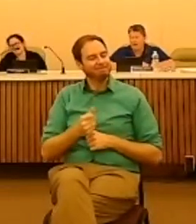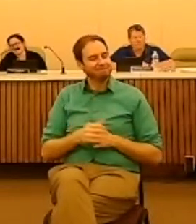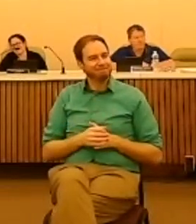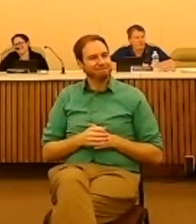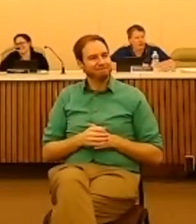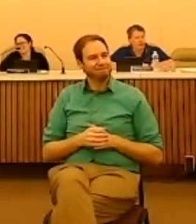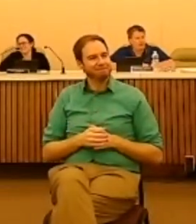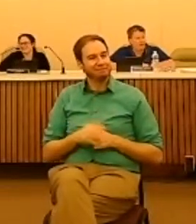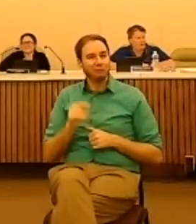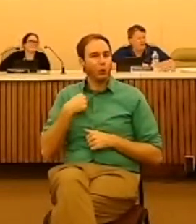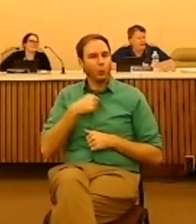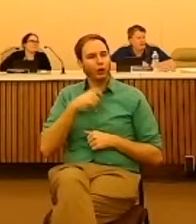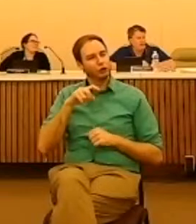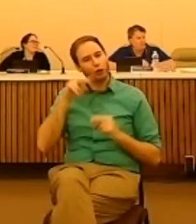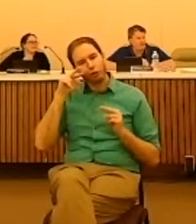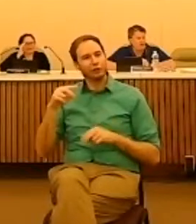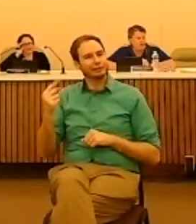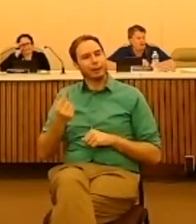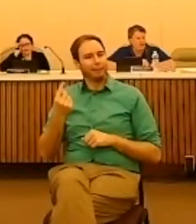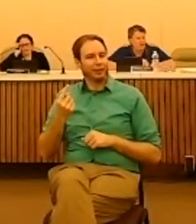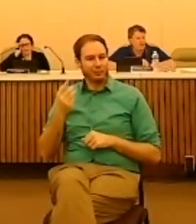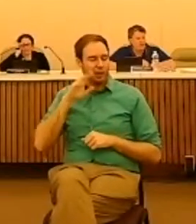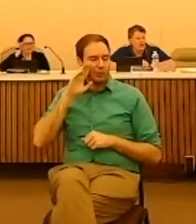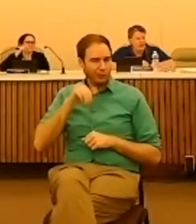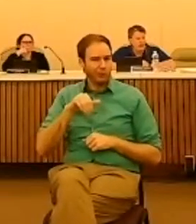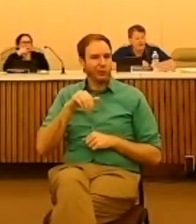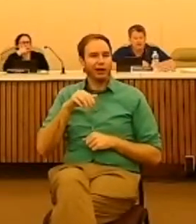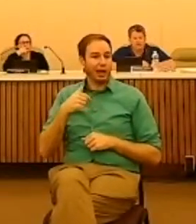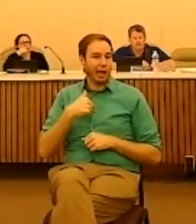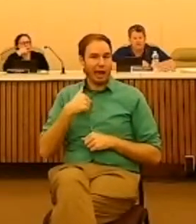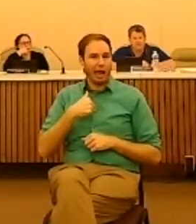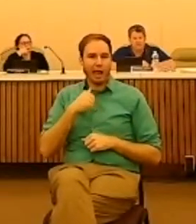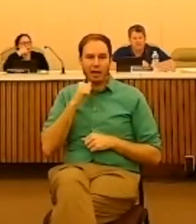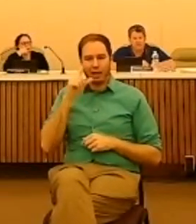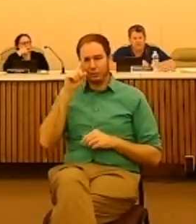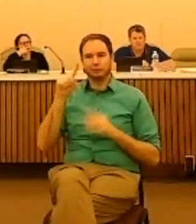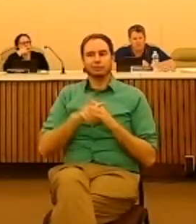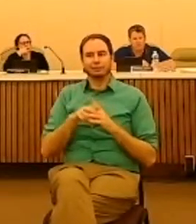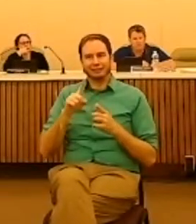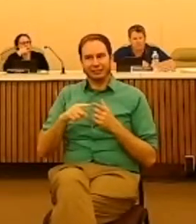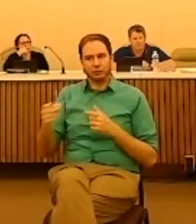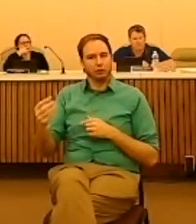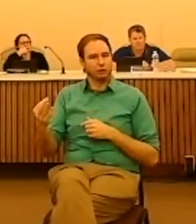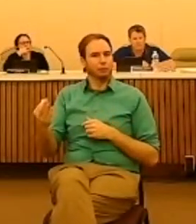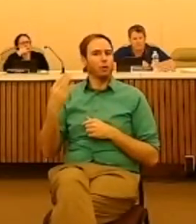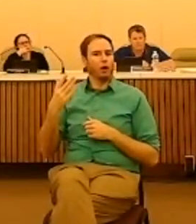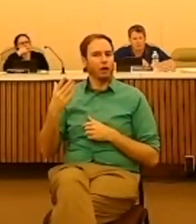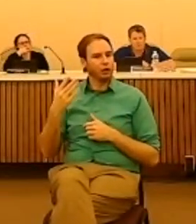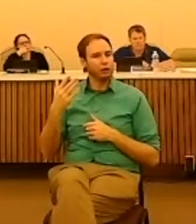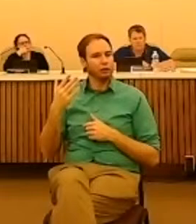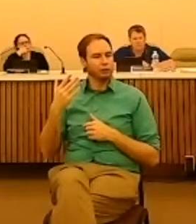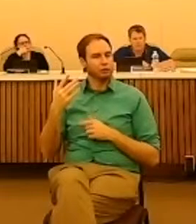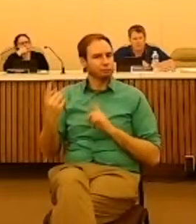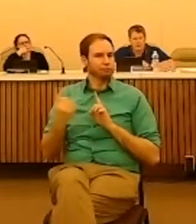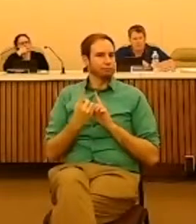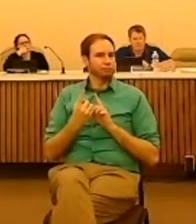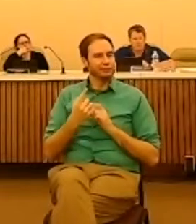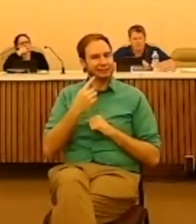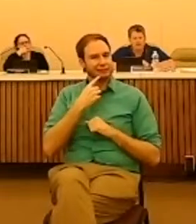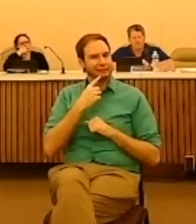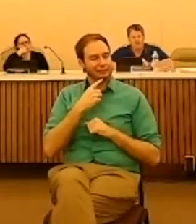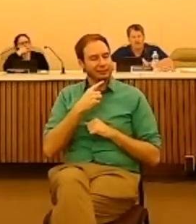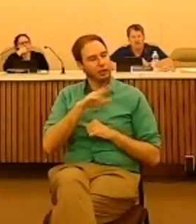I don't know, but we ought to take a look at something, because again, I didn't think of it till there was someone approaching me